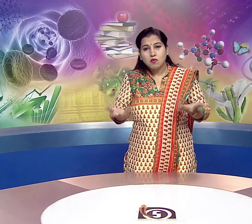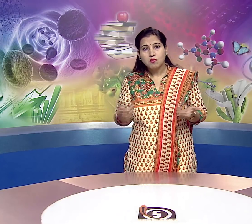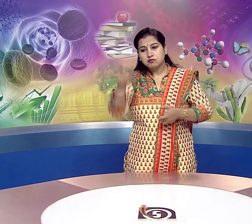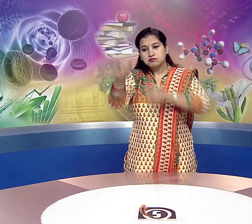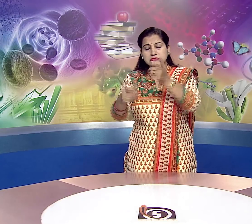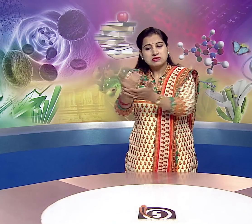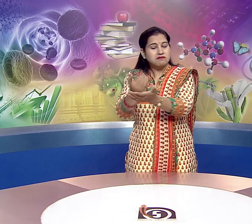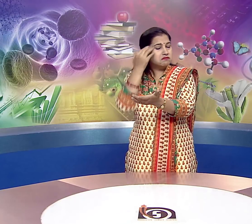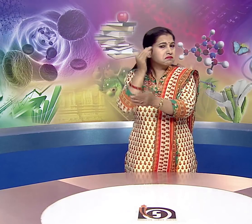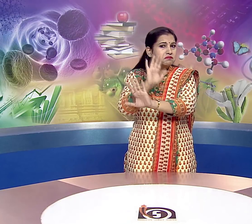them.